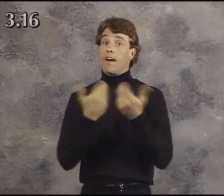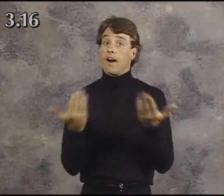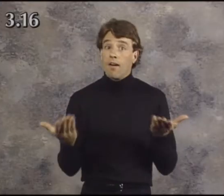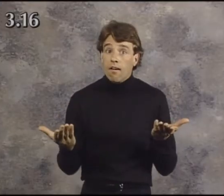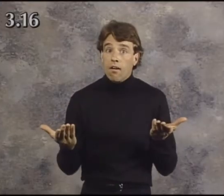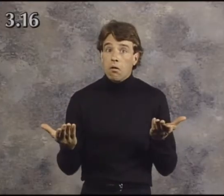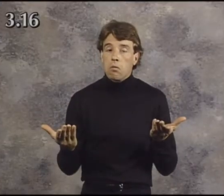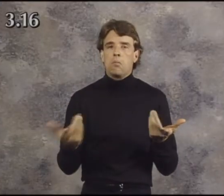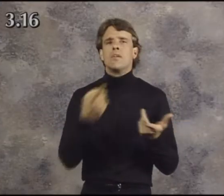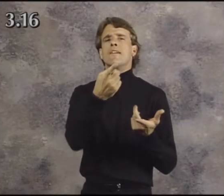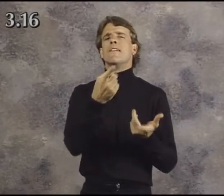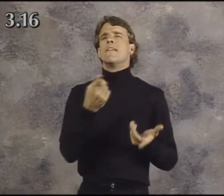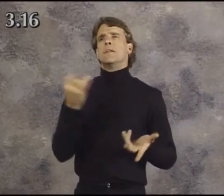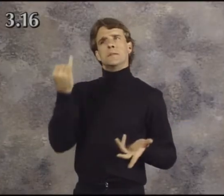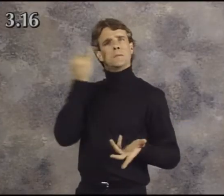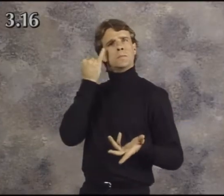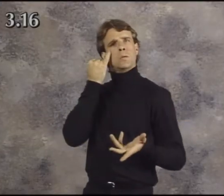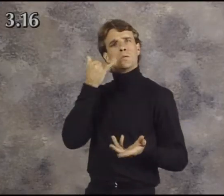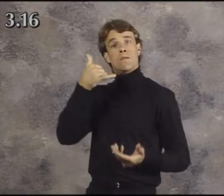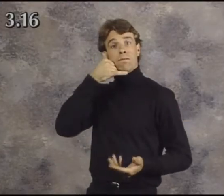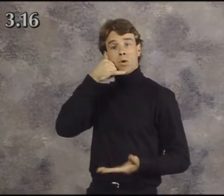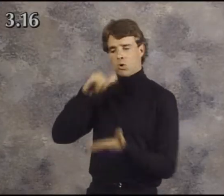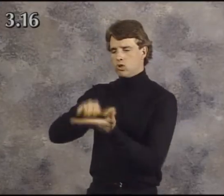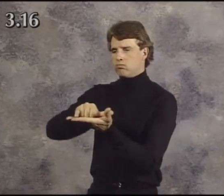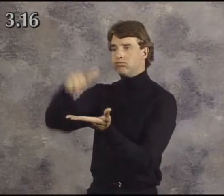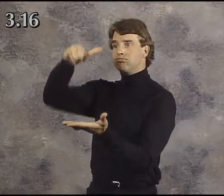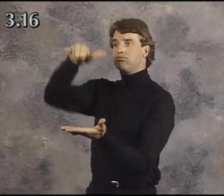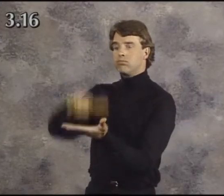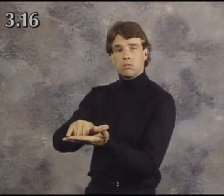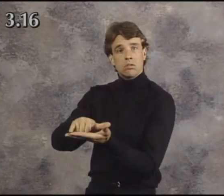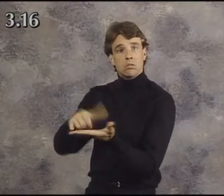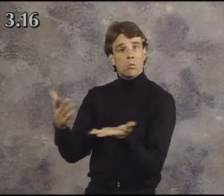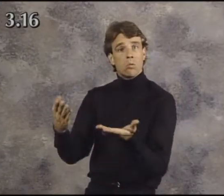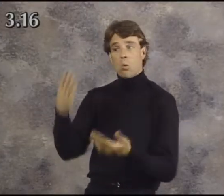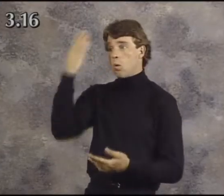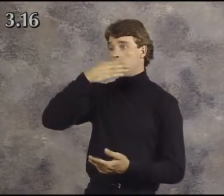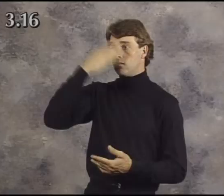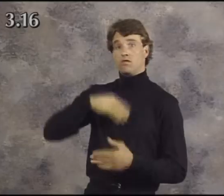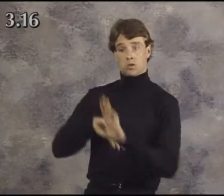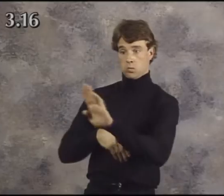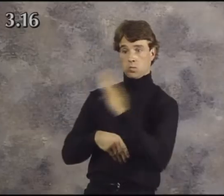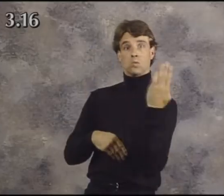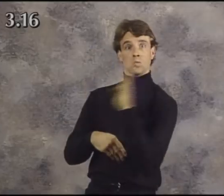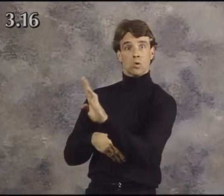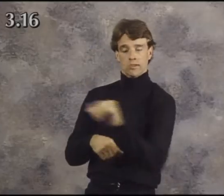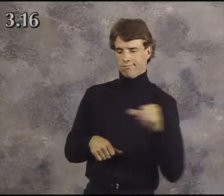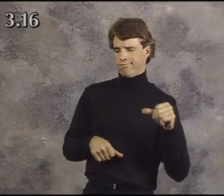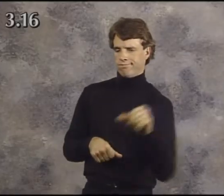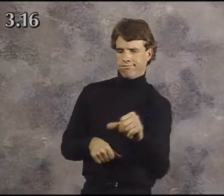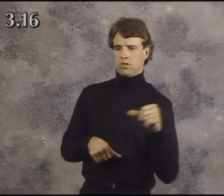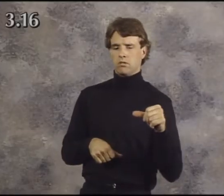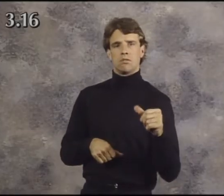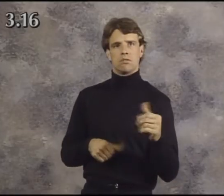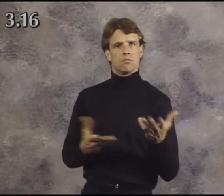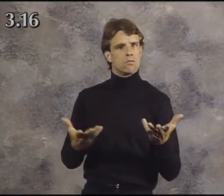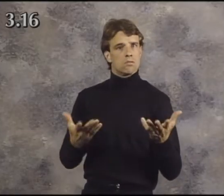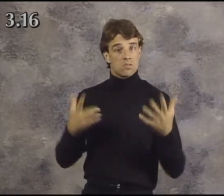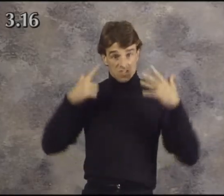oriented. One example of this is the telephone. Its ringing is not heard by the deaf, or